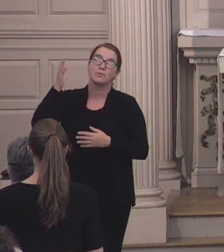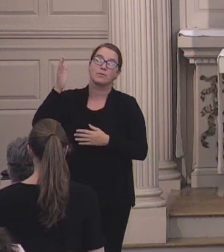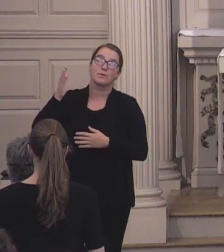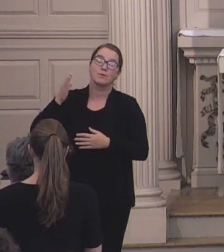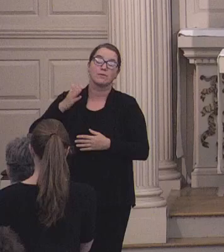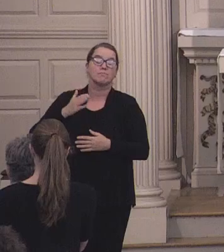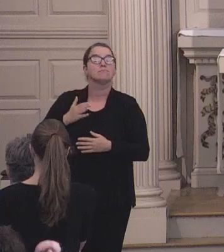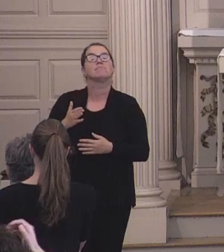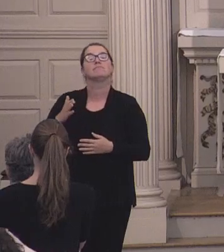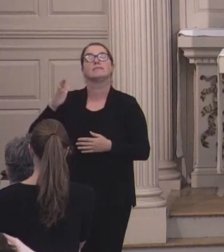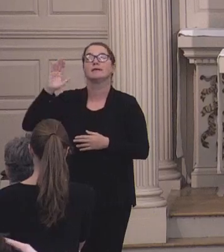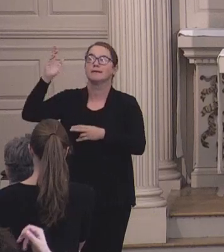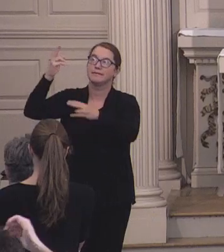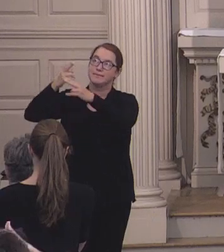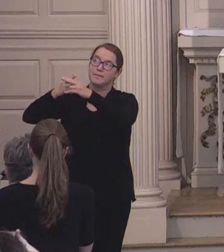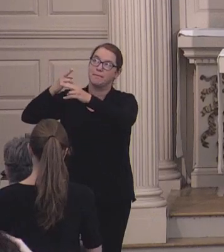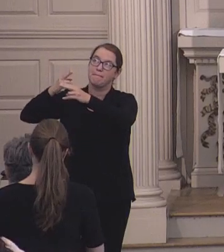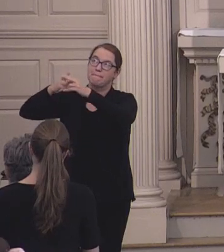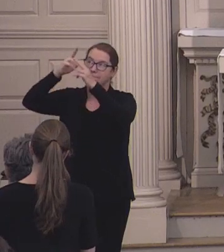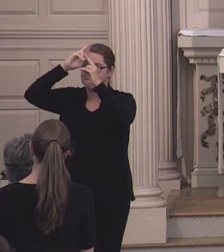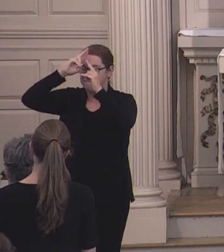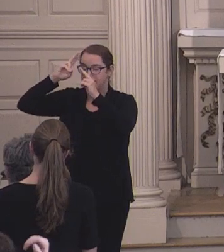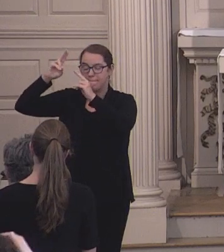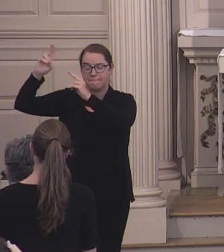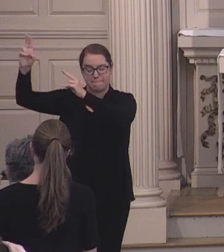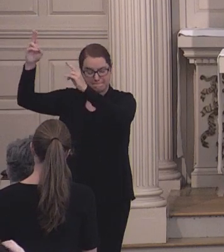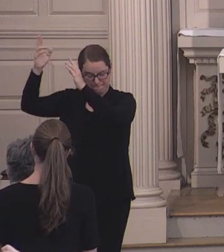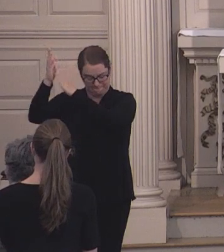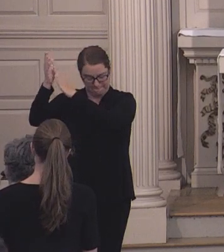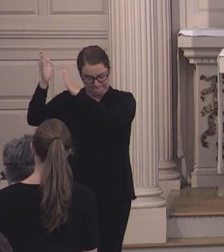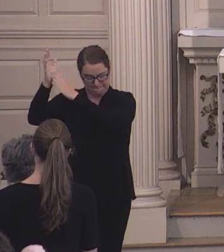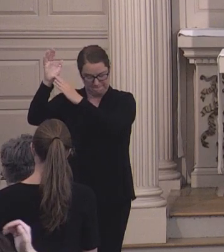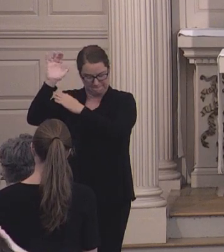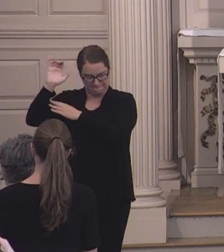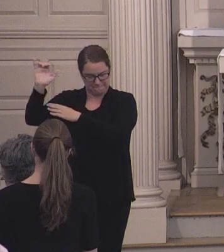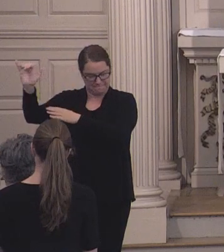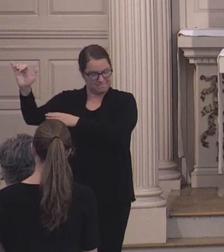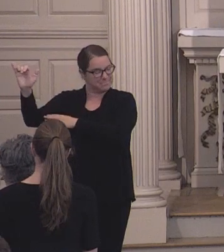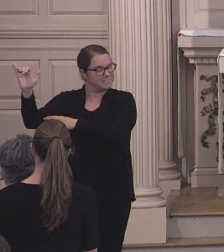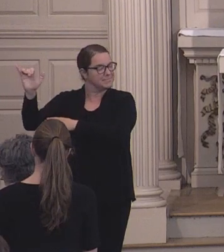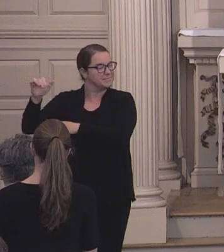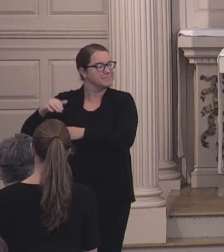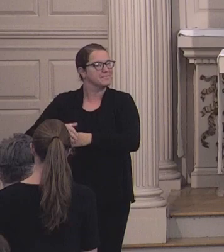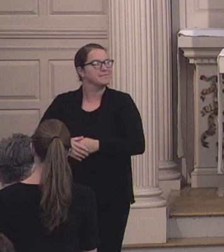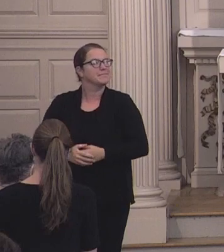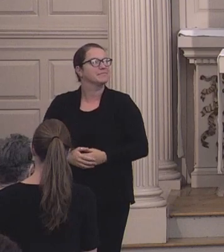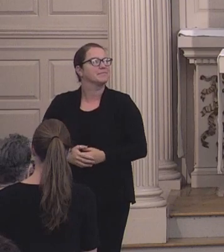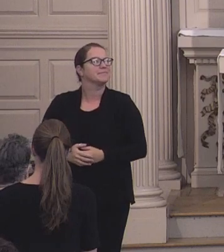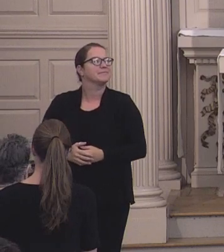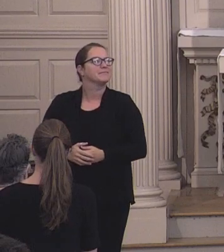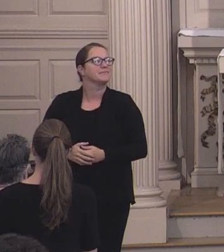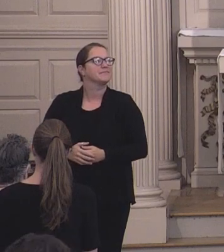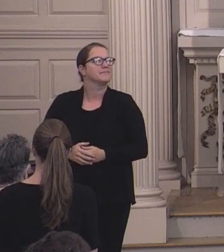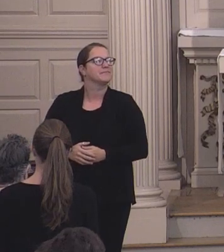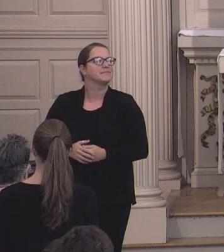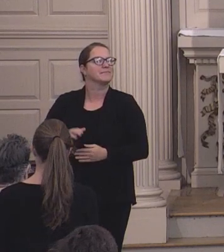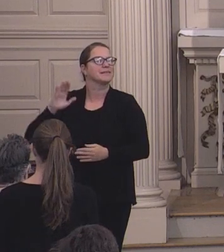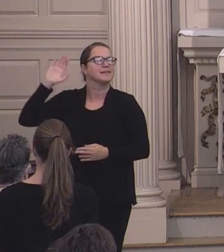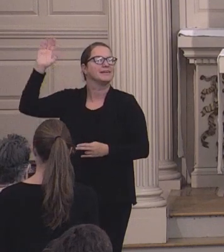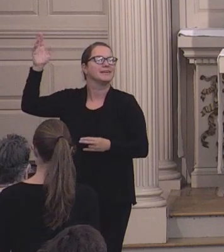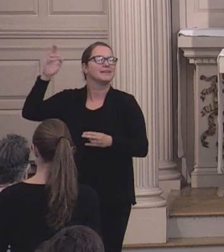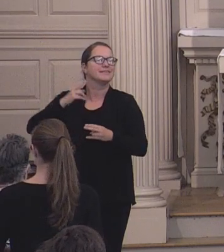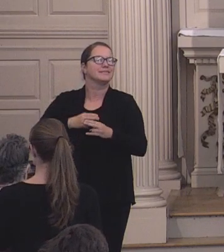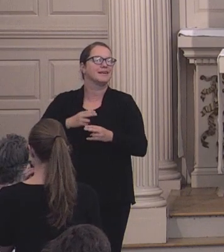name, extol the one who rides on the clouds. The Lord is his